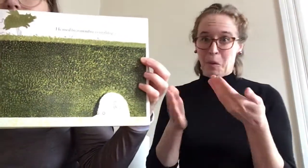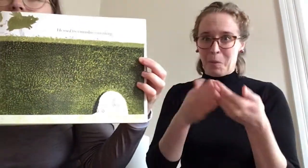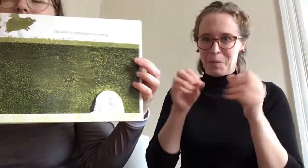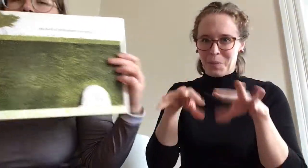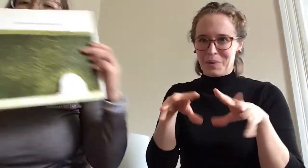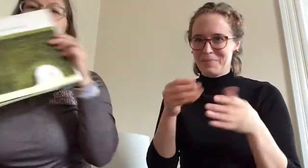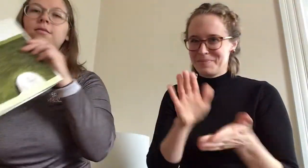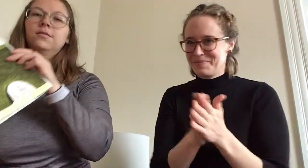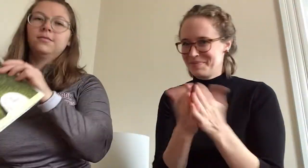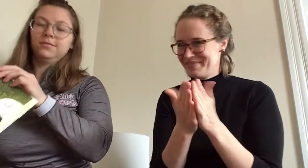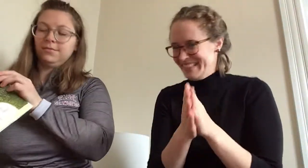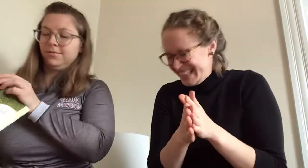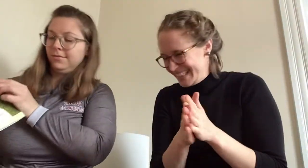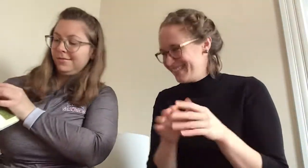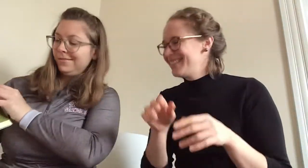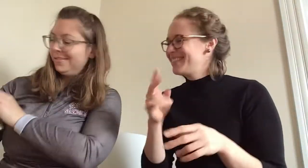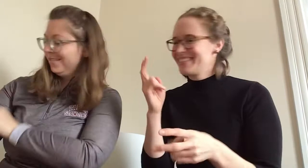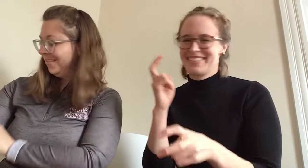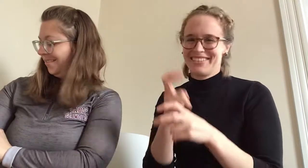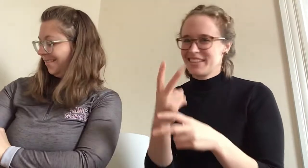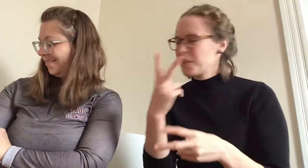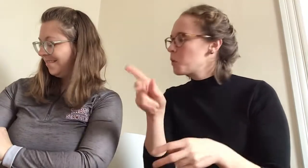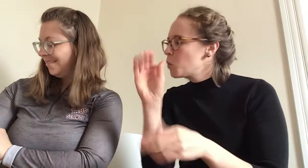It's kind of blown out.